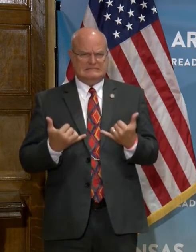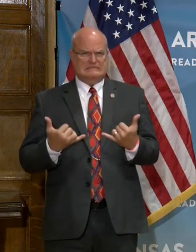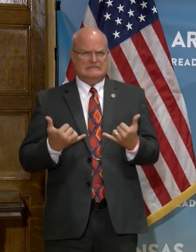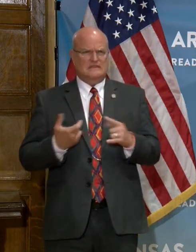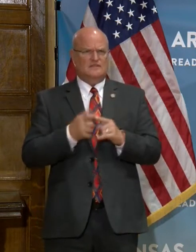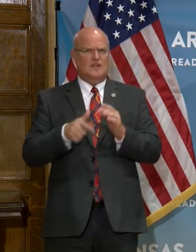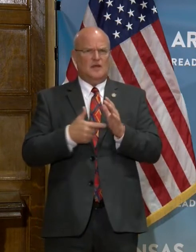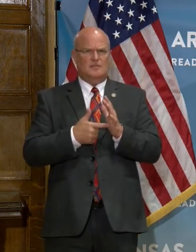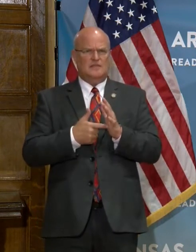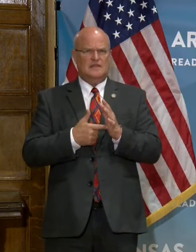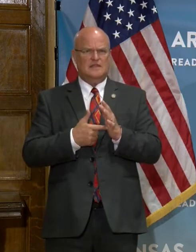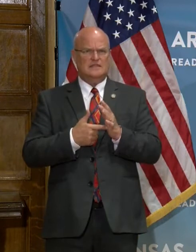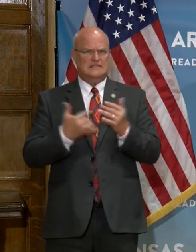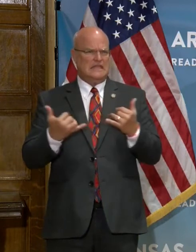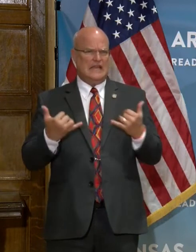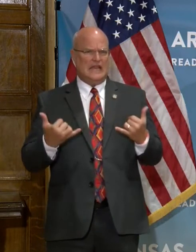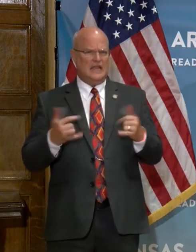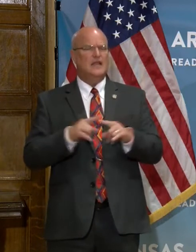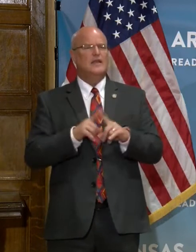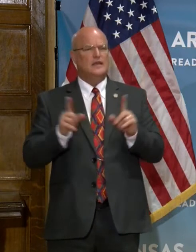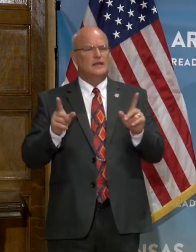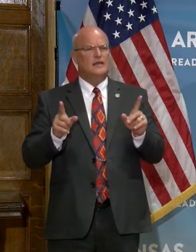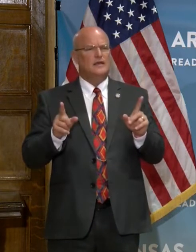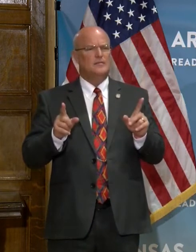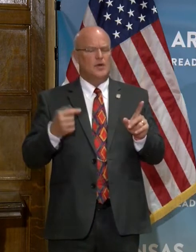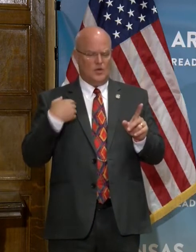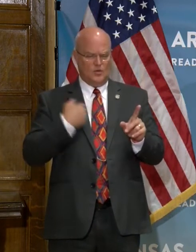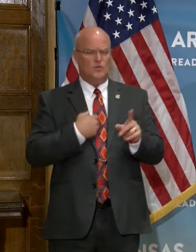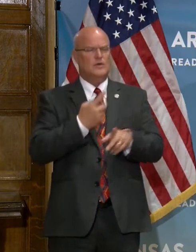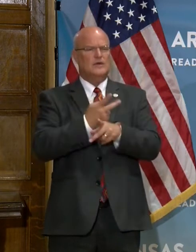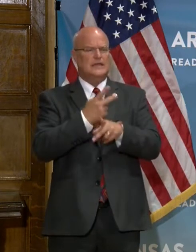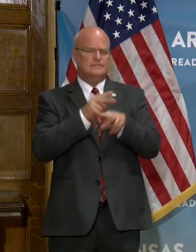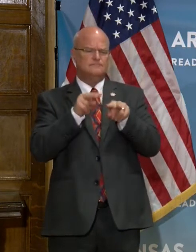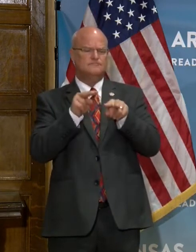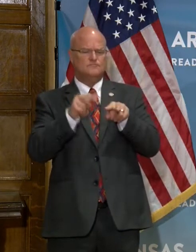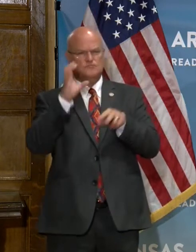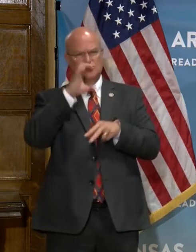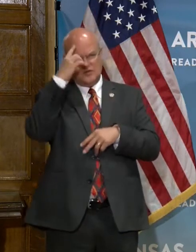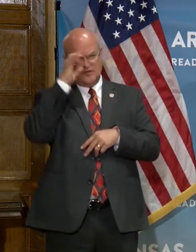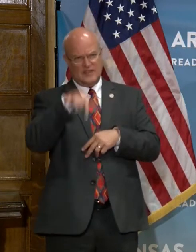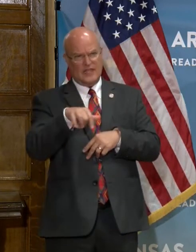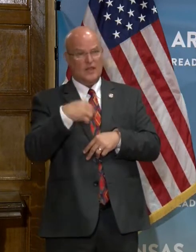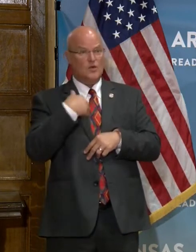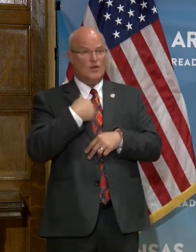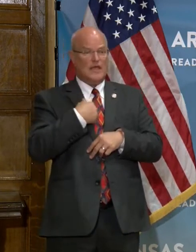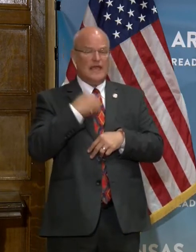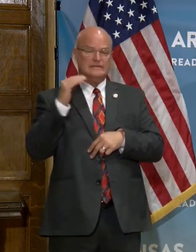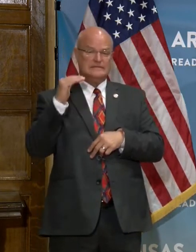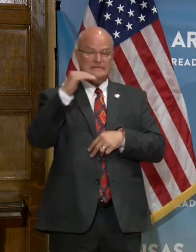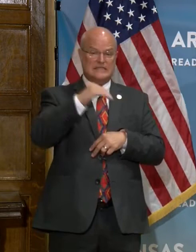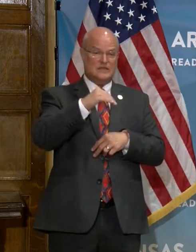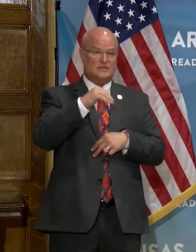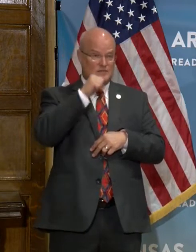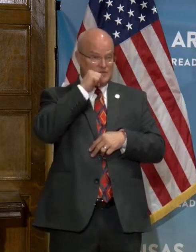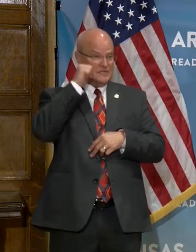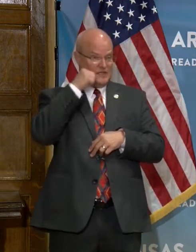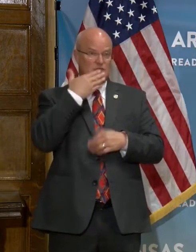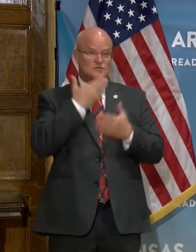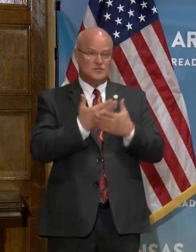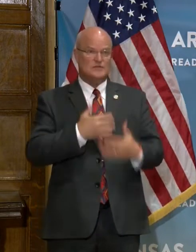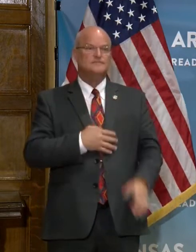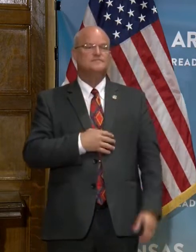from these today, but we'll keep looking for that. We did have a slight decrease from yesterday, though.